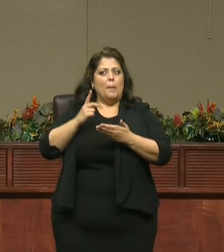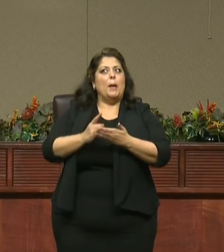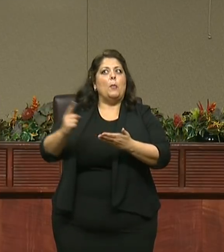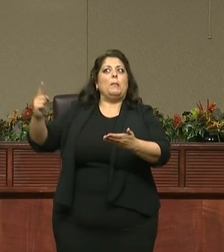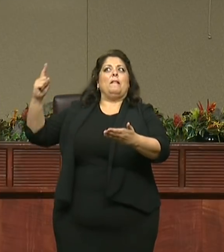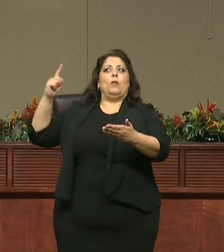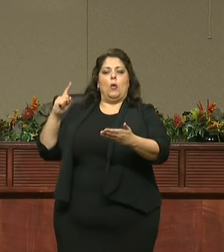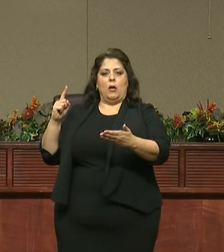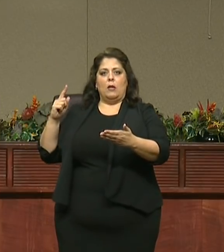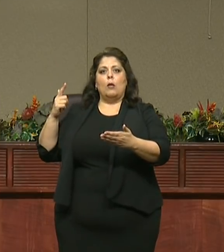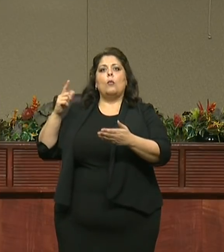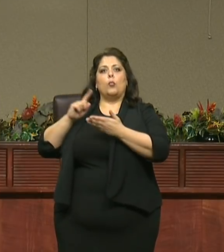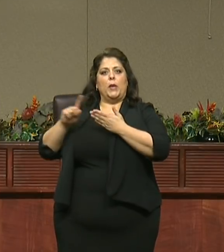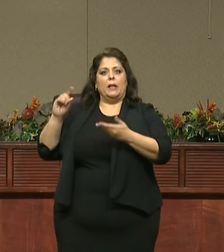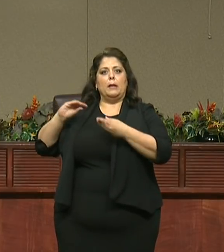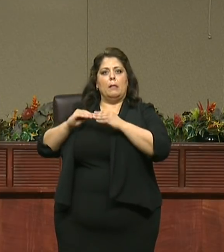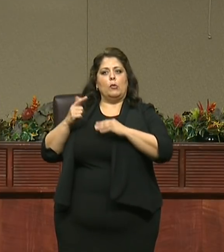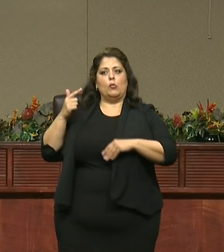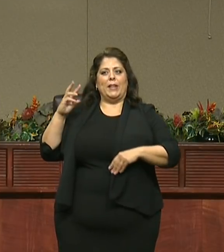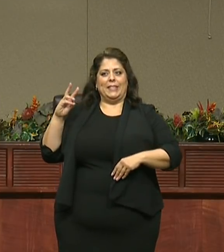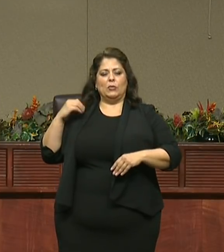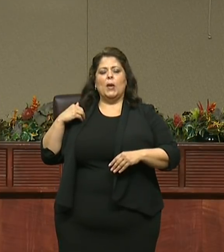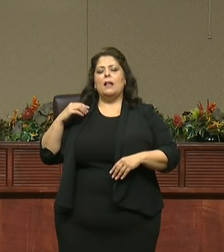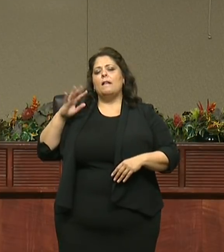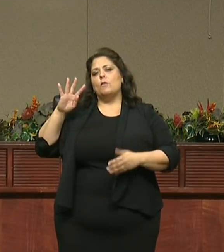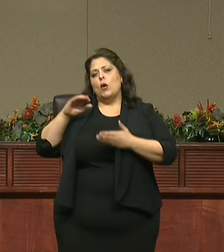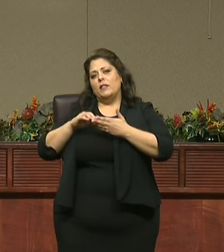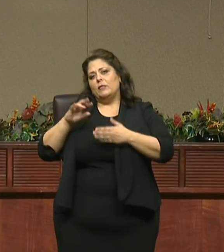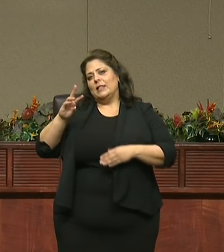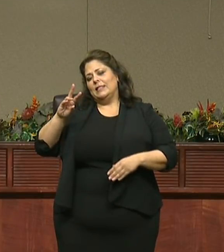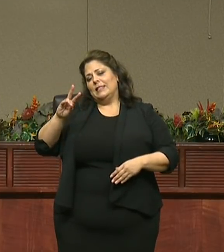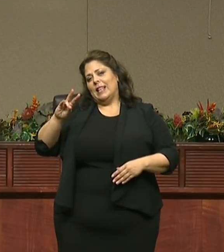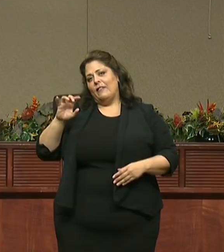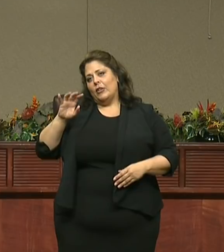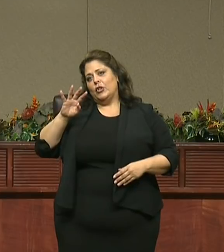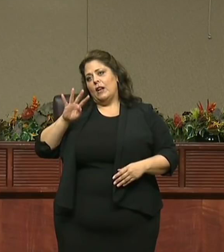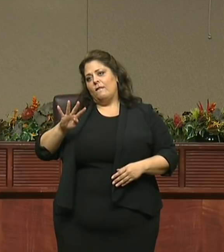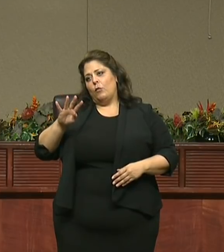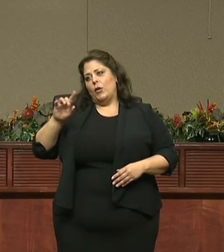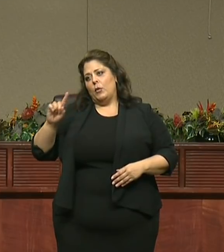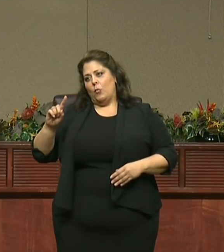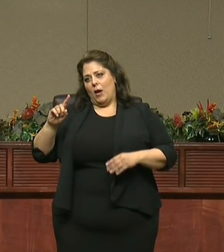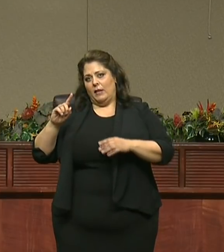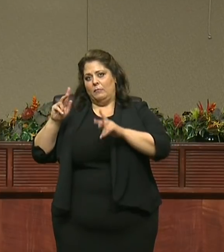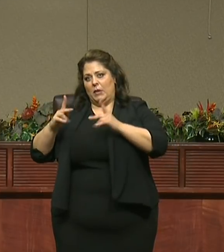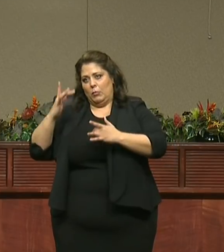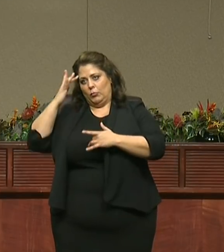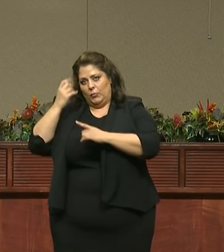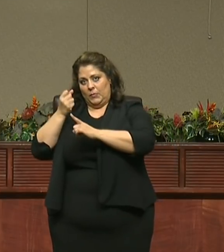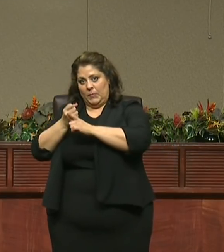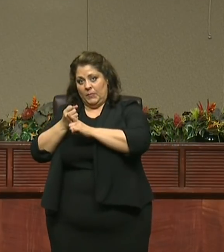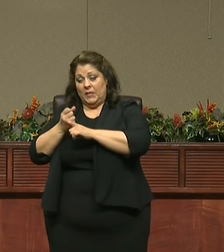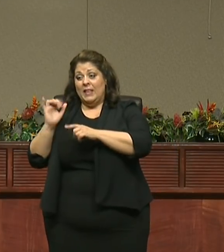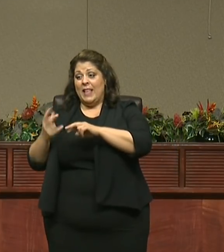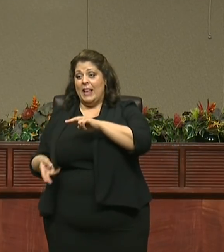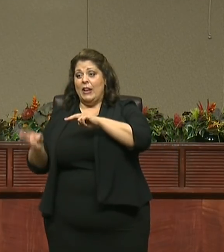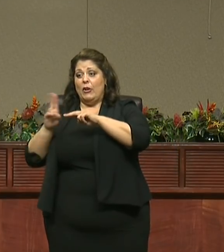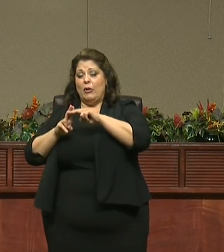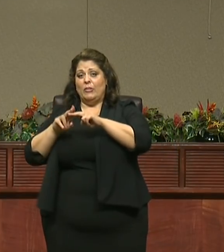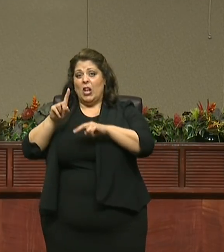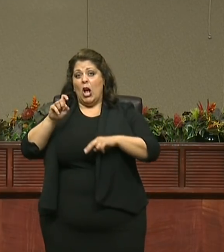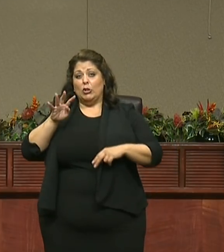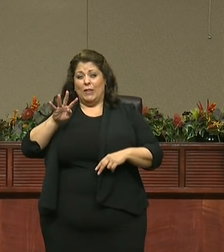In week 26, we have 4,741 cases. That was an increase of